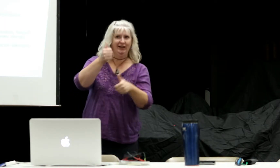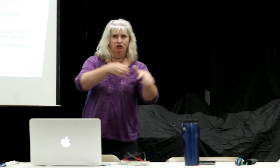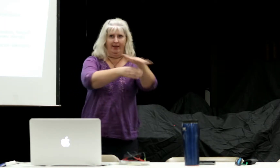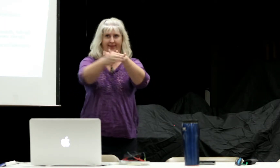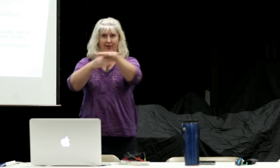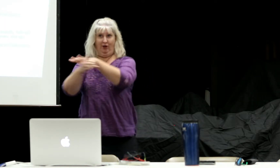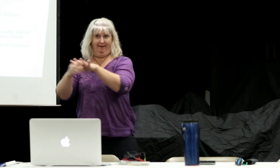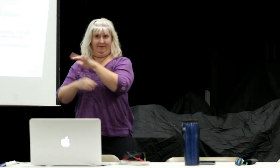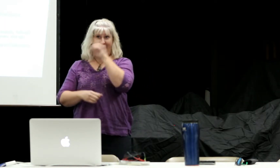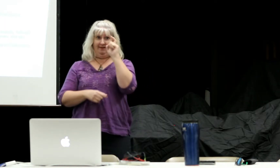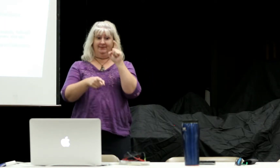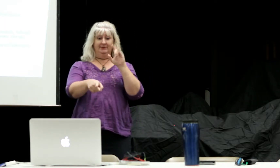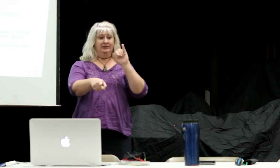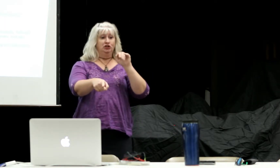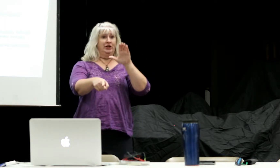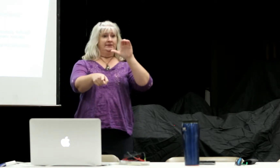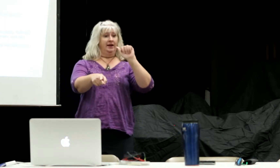and that we actually have members now